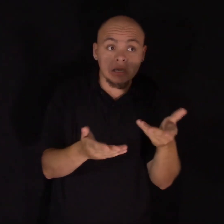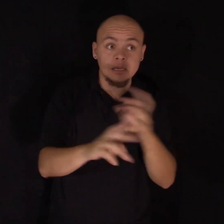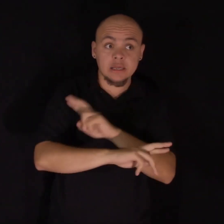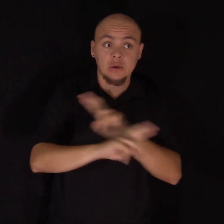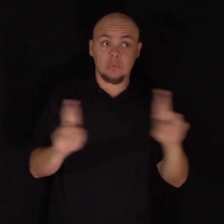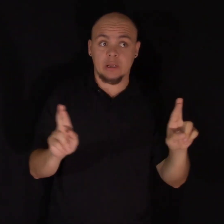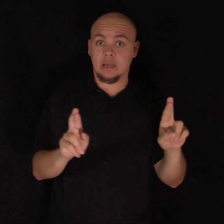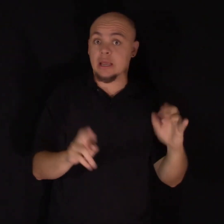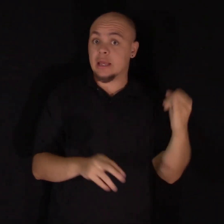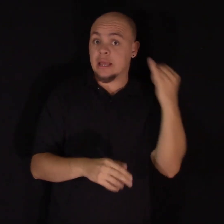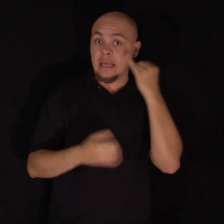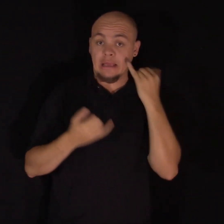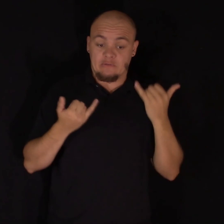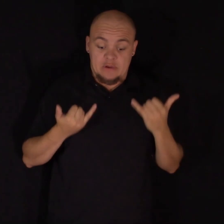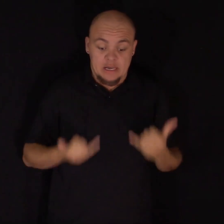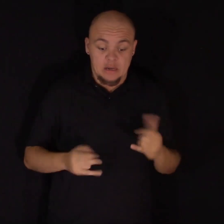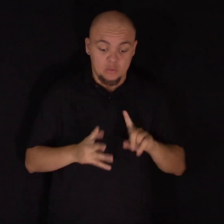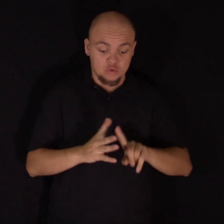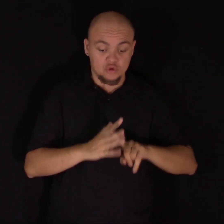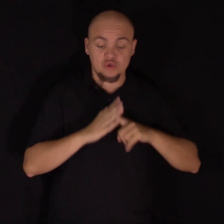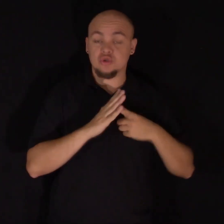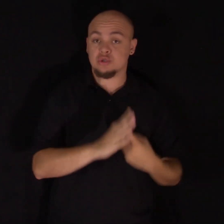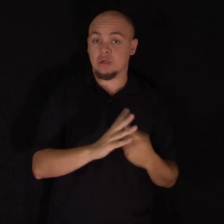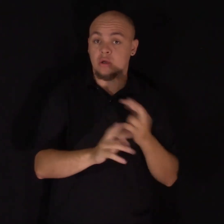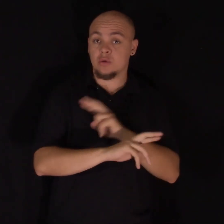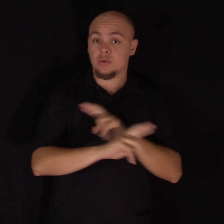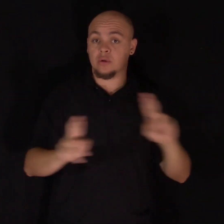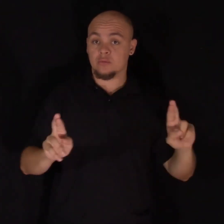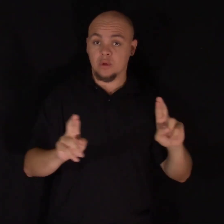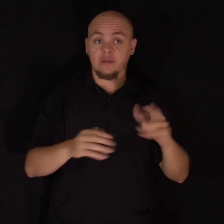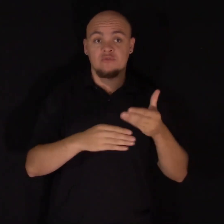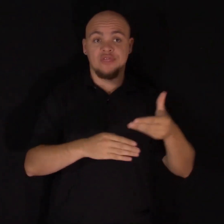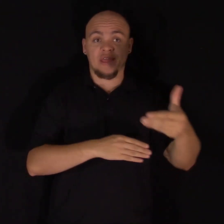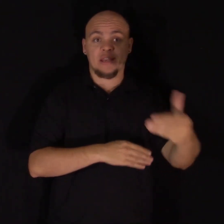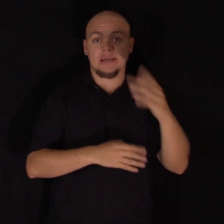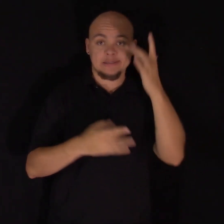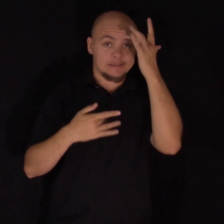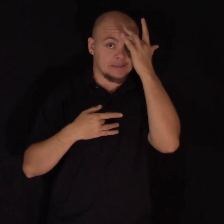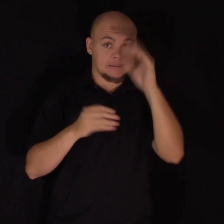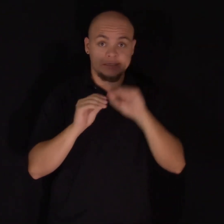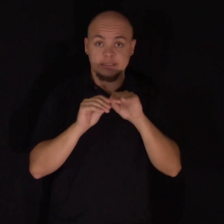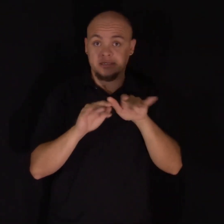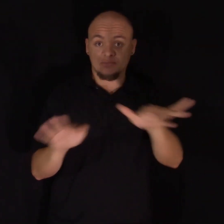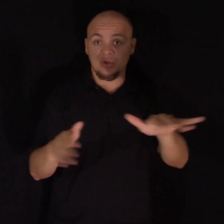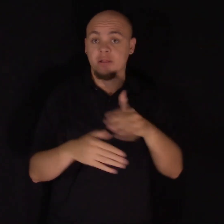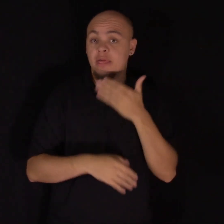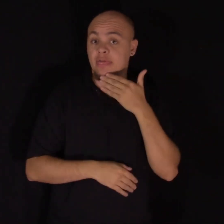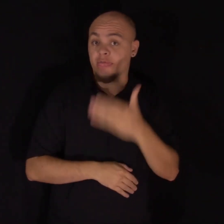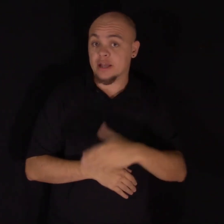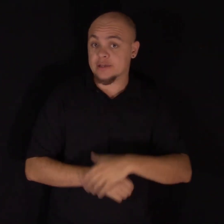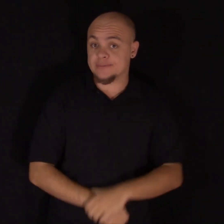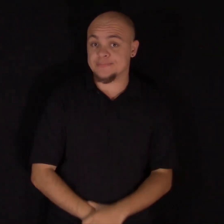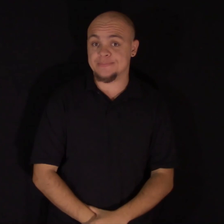If we start now, we can be ready for the next epidemic. Thank you.